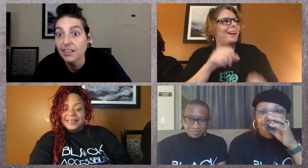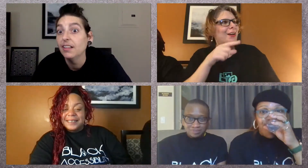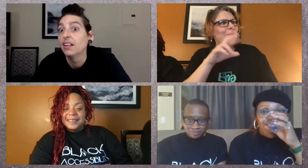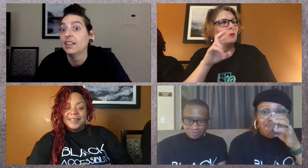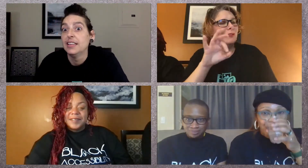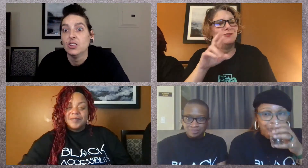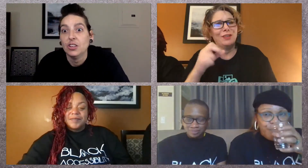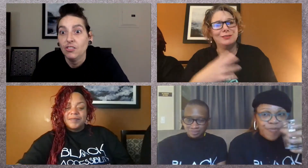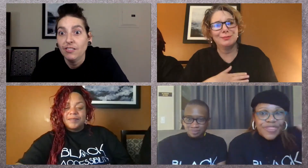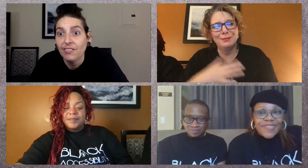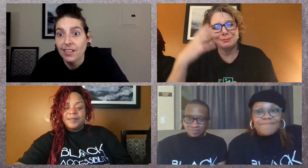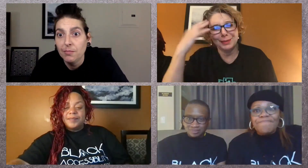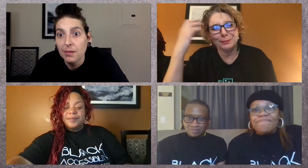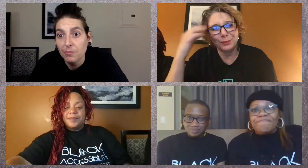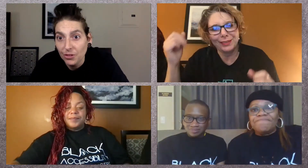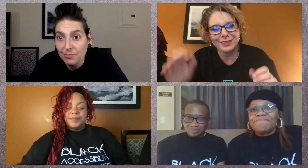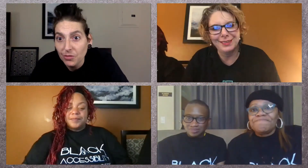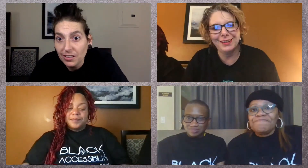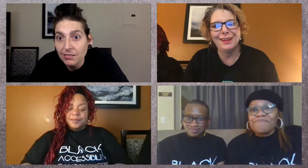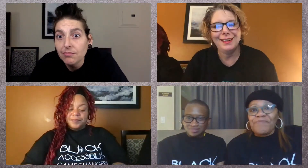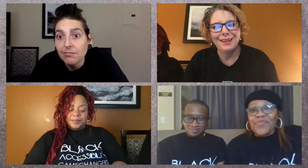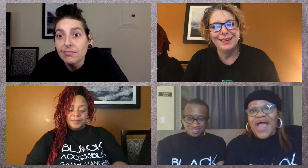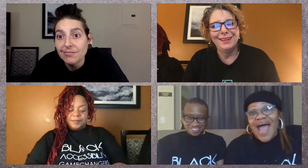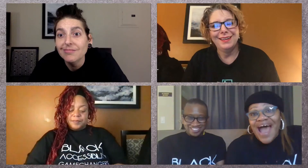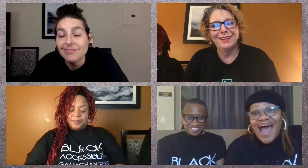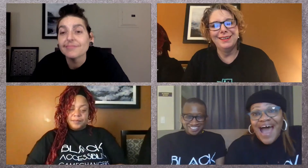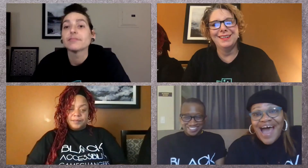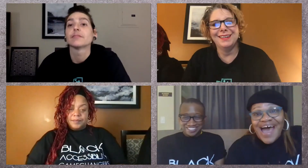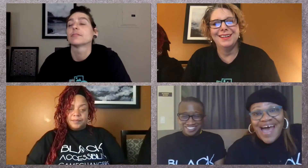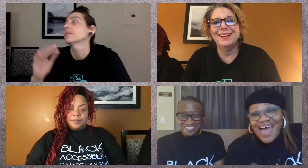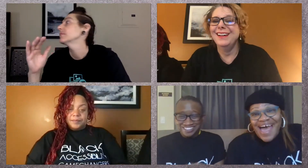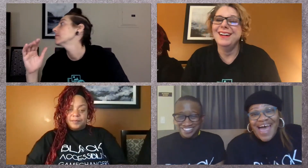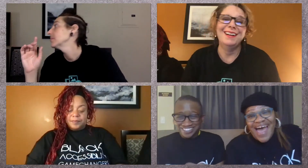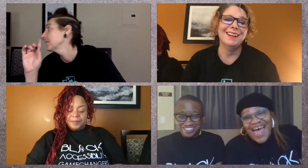I'm sorry, I'm kind of exhausted right now.